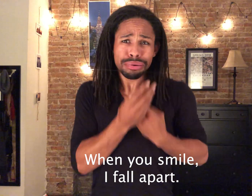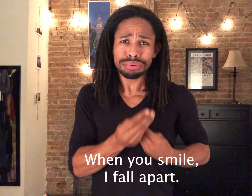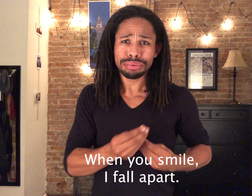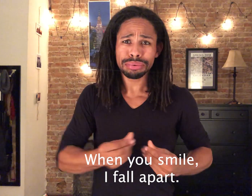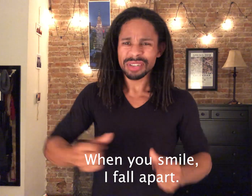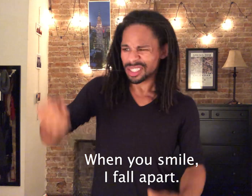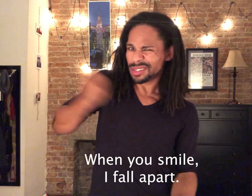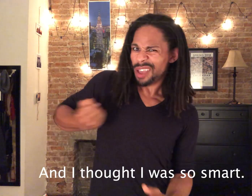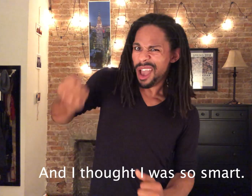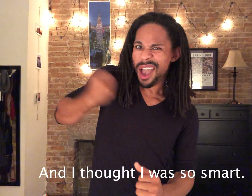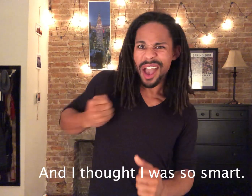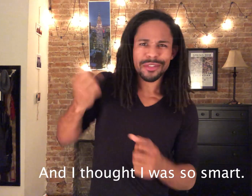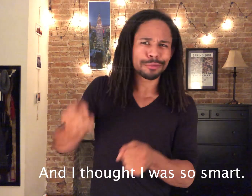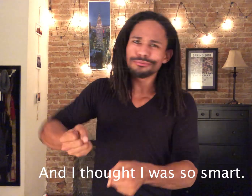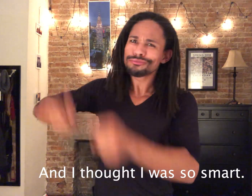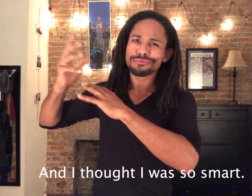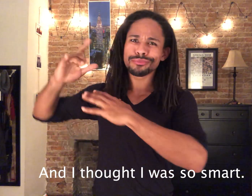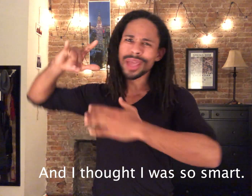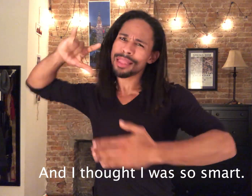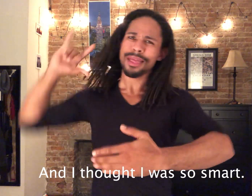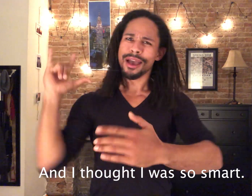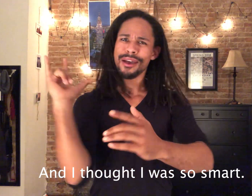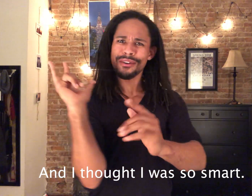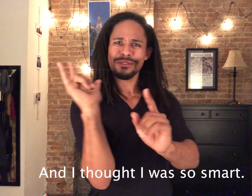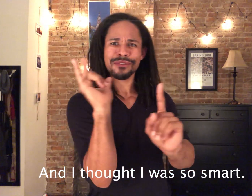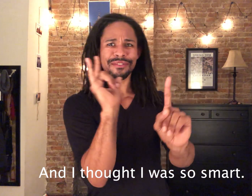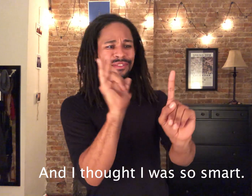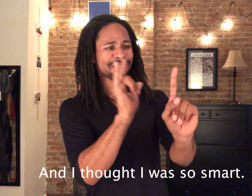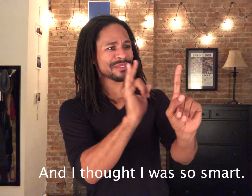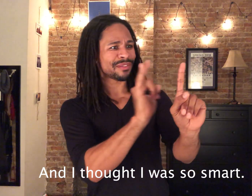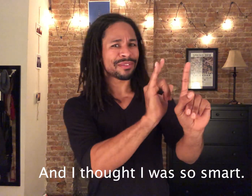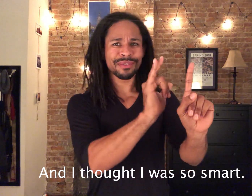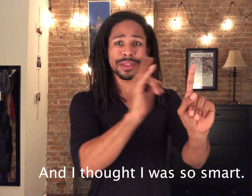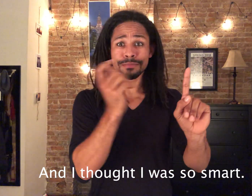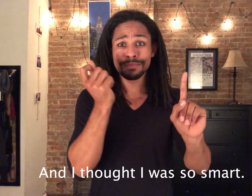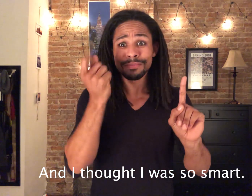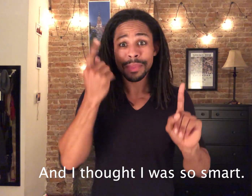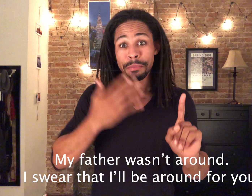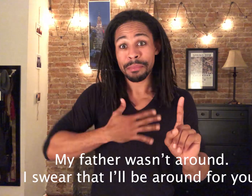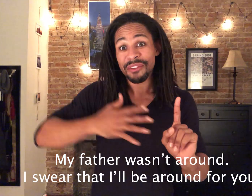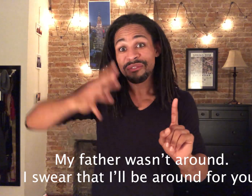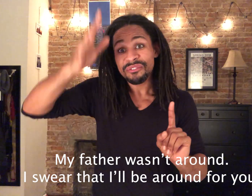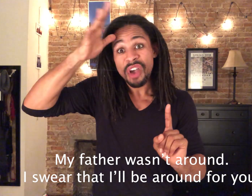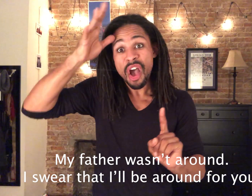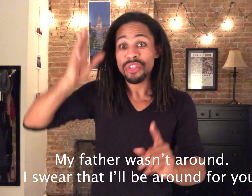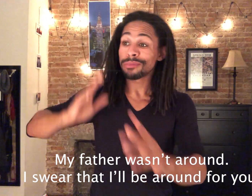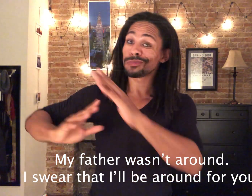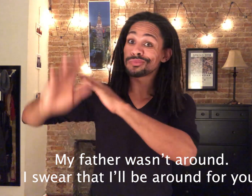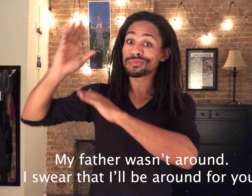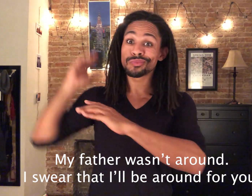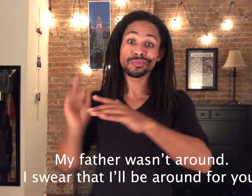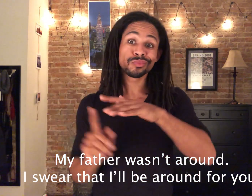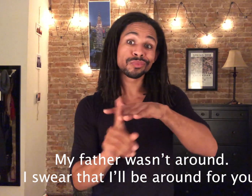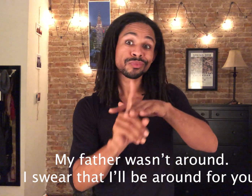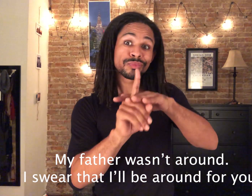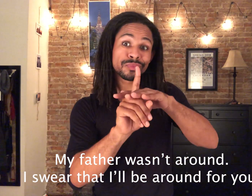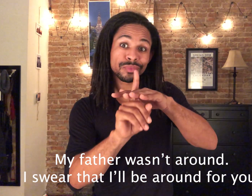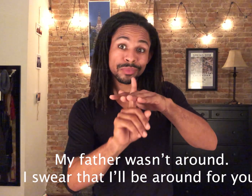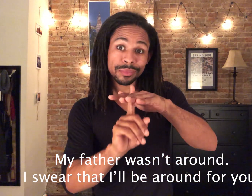apart And I thought I was so smart And I My father wasn't around My